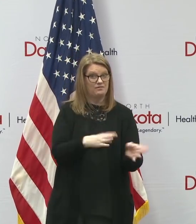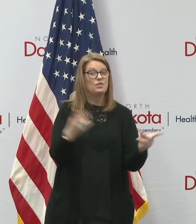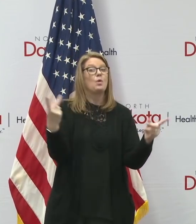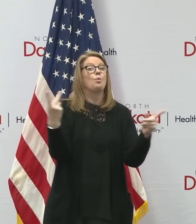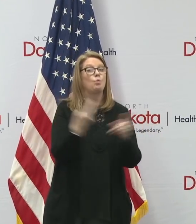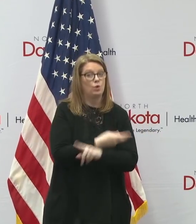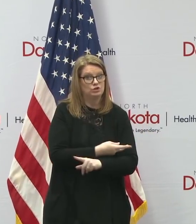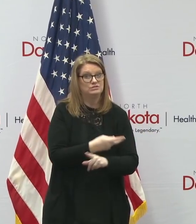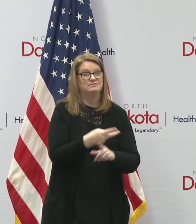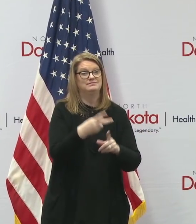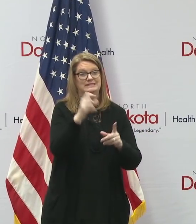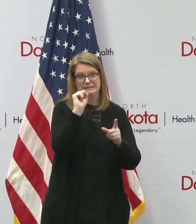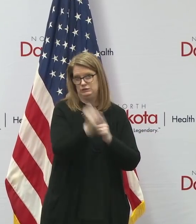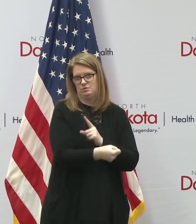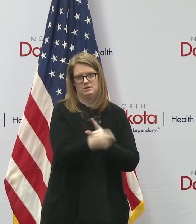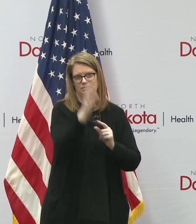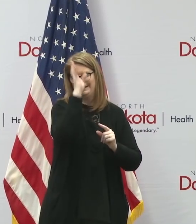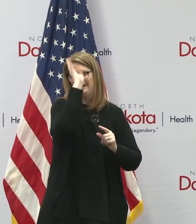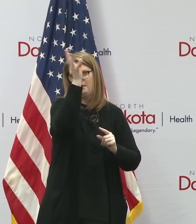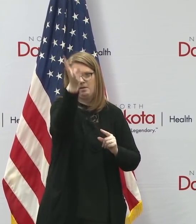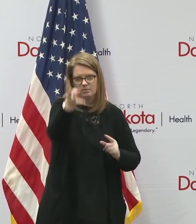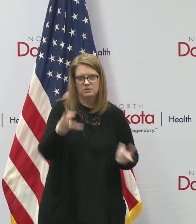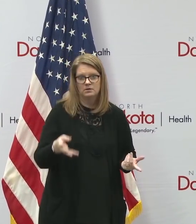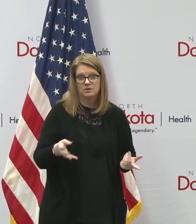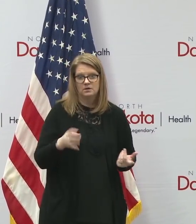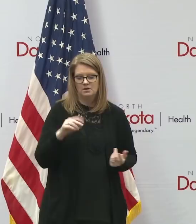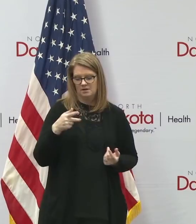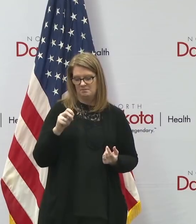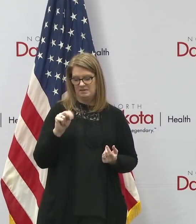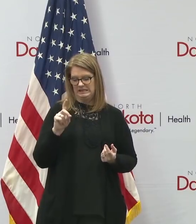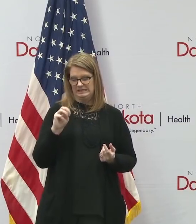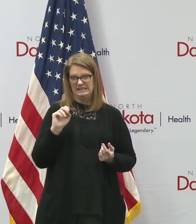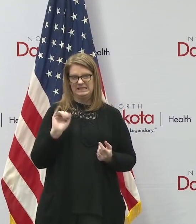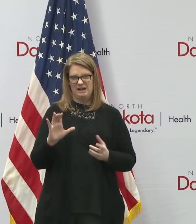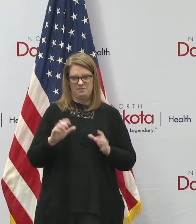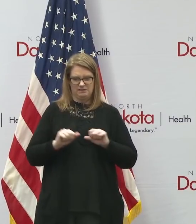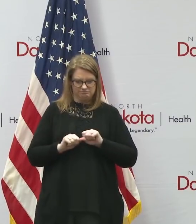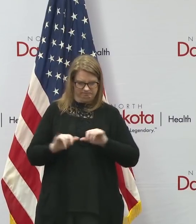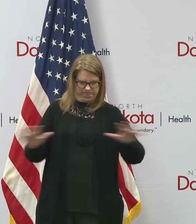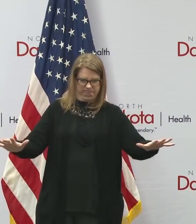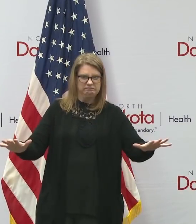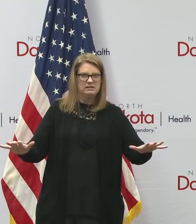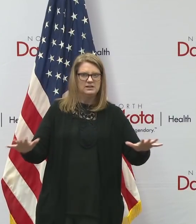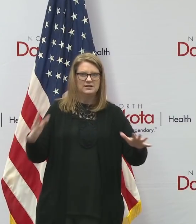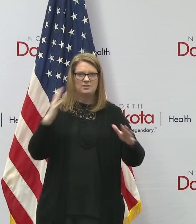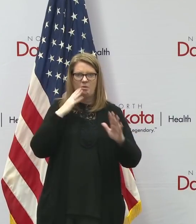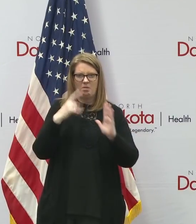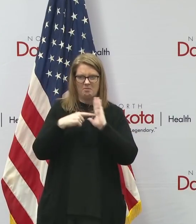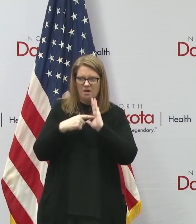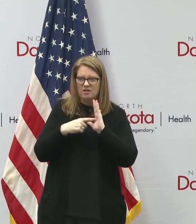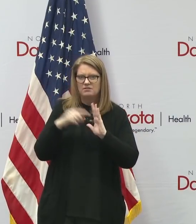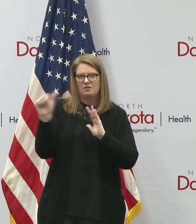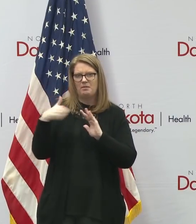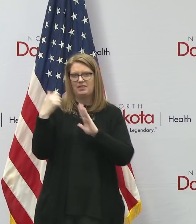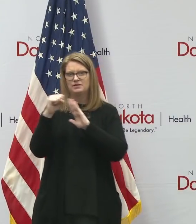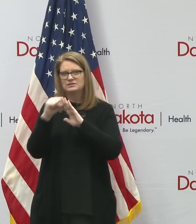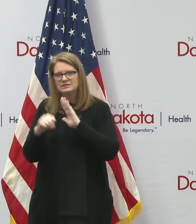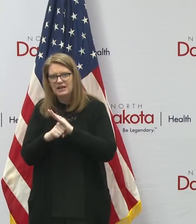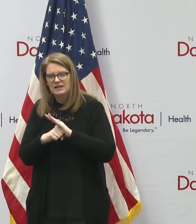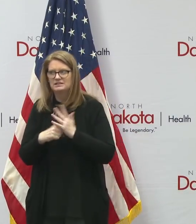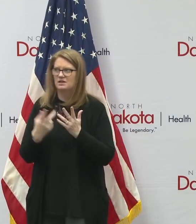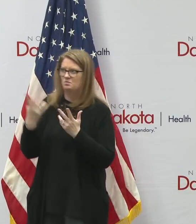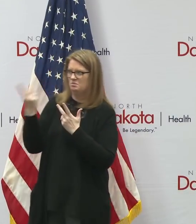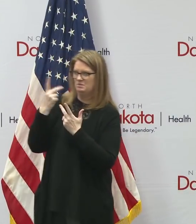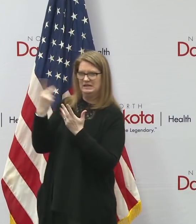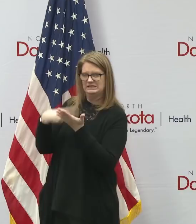the uncertainty of a pandemic, the modeling piece, which when we spoke with Vermont today,